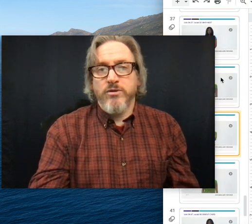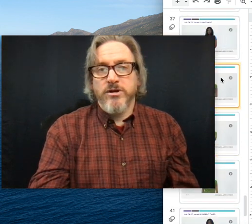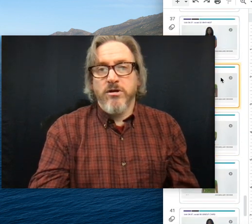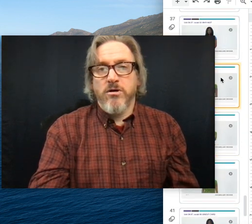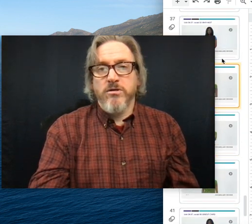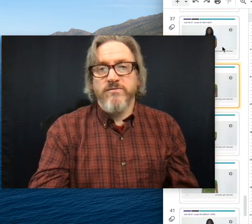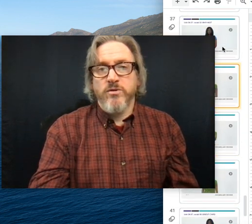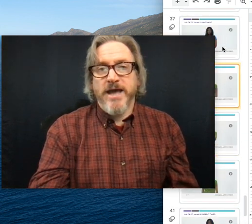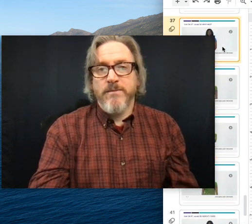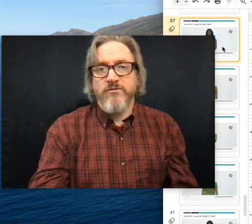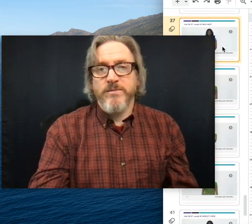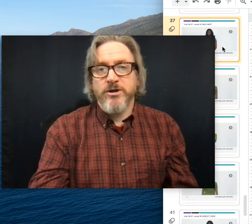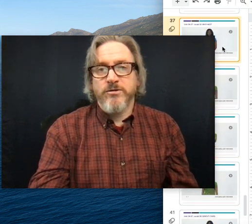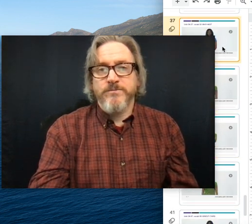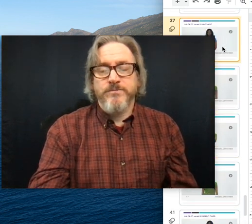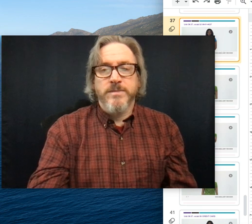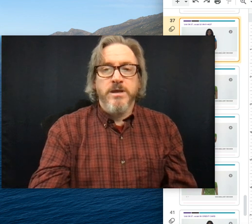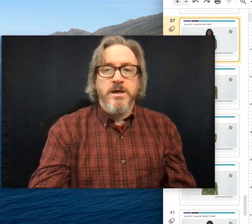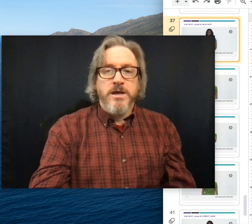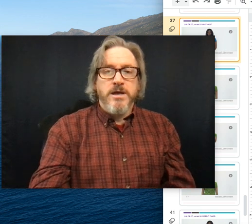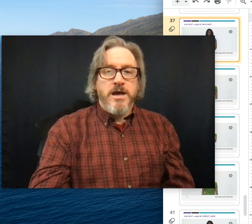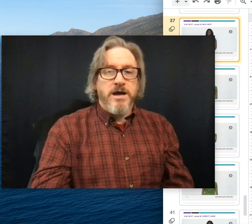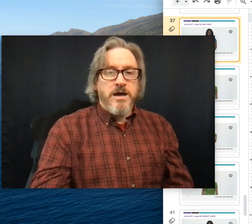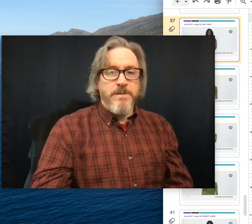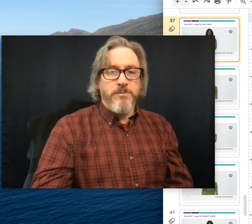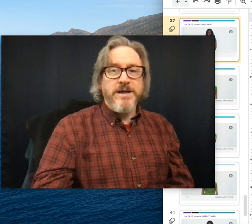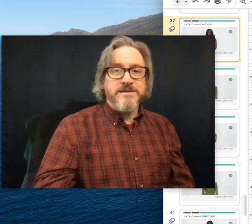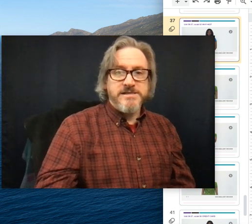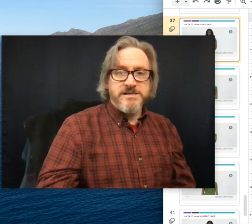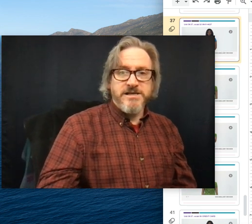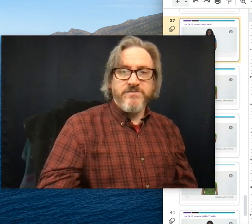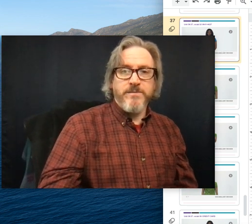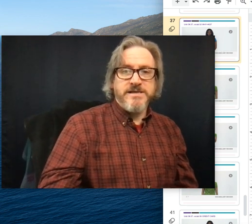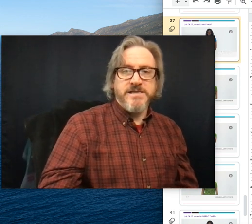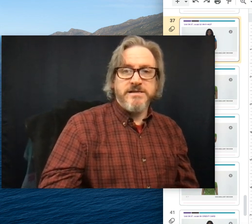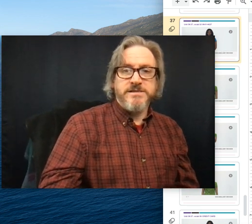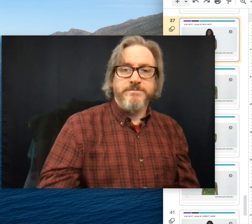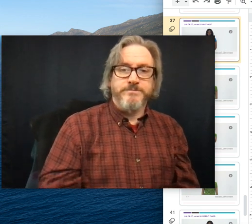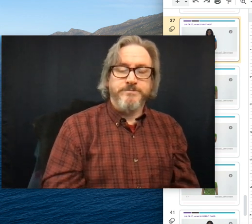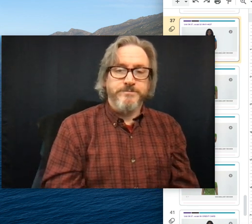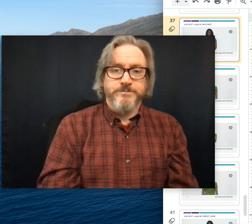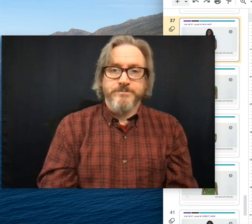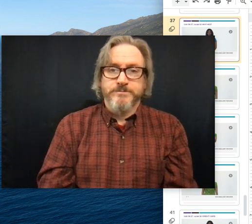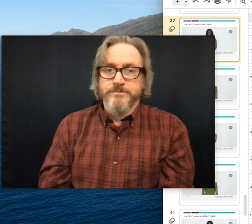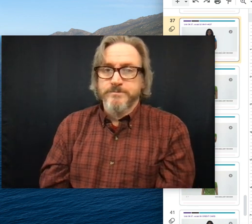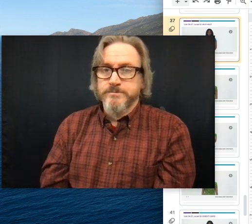I put all the vocab from here. I'm going to play this and see if it makes sense.